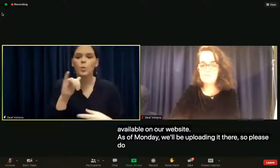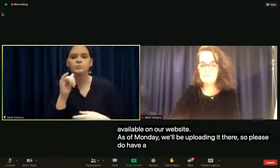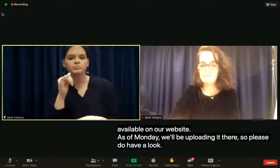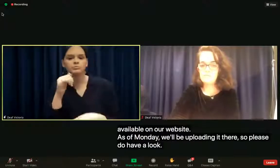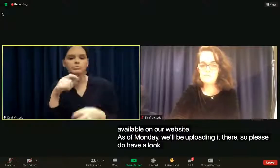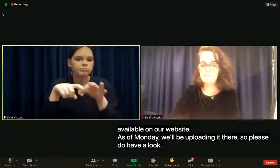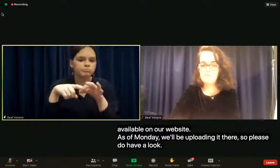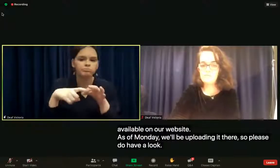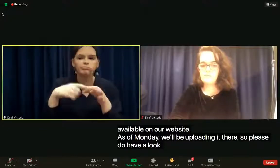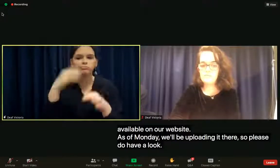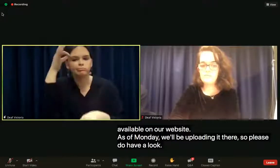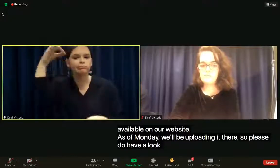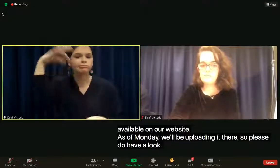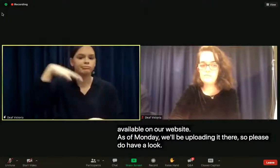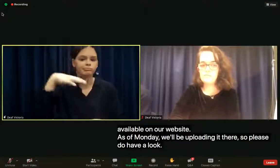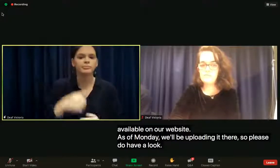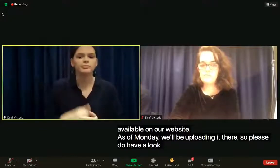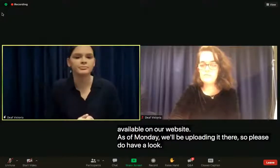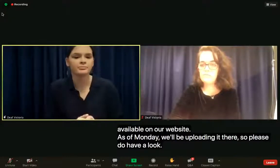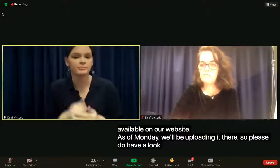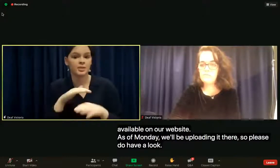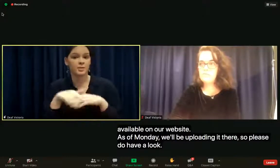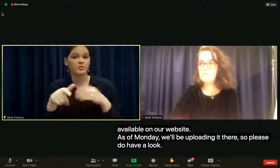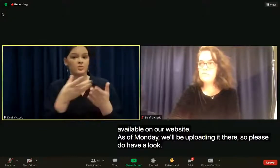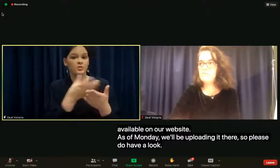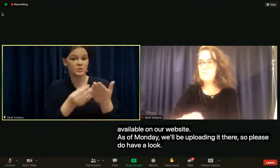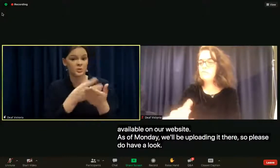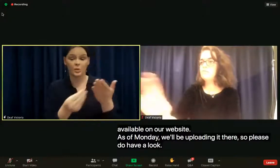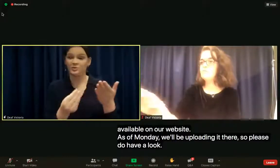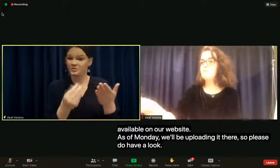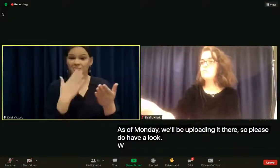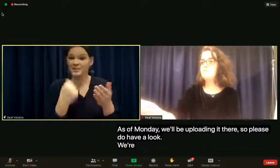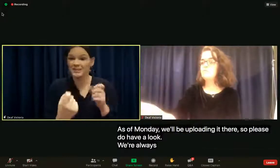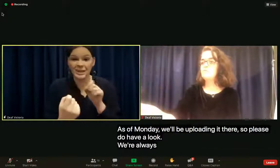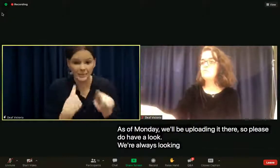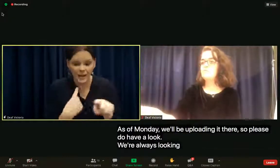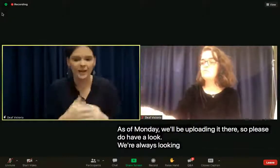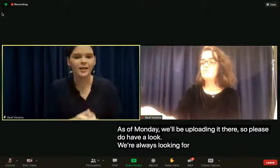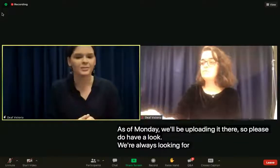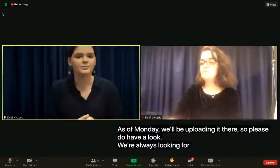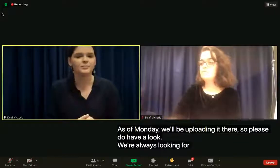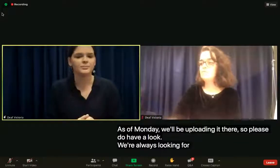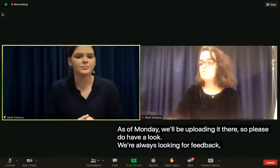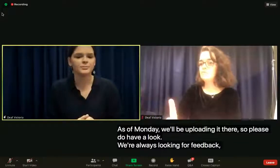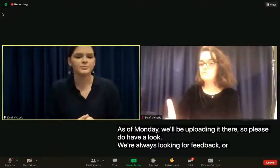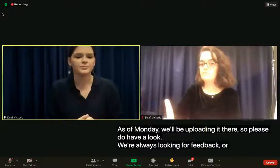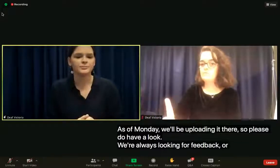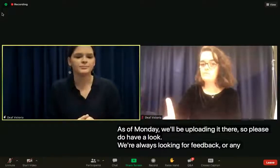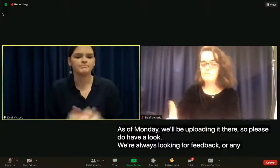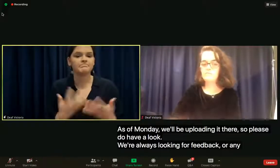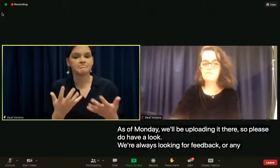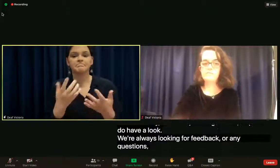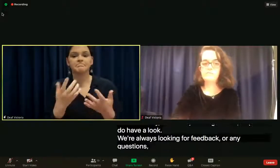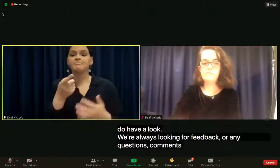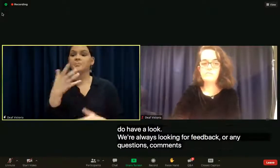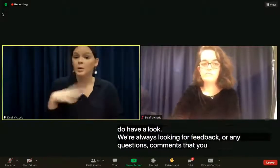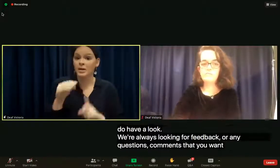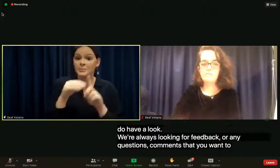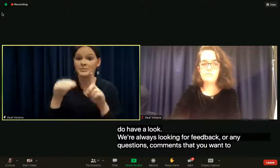We're always looking for feedback or any questions, comments that you want to send our way, so please get in touch if you have any comments